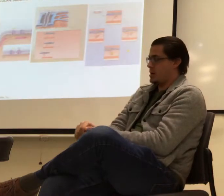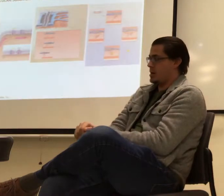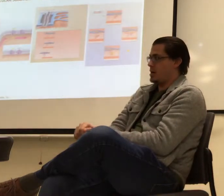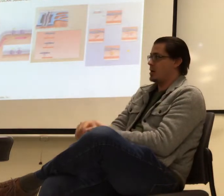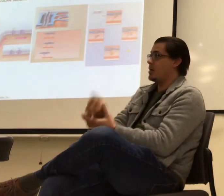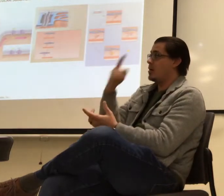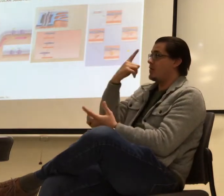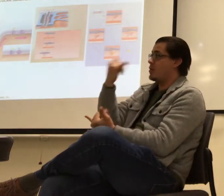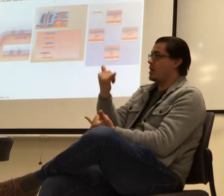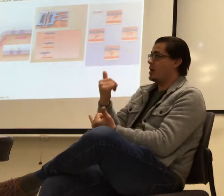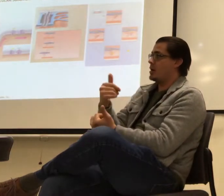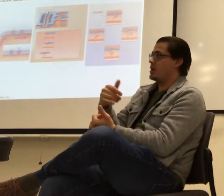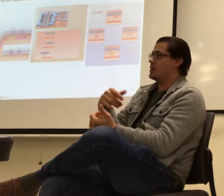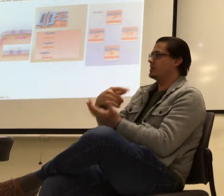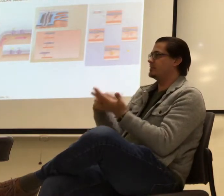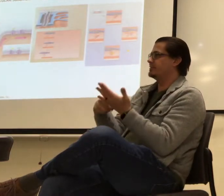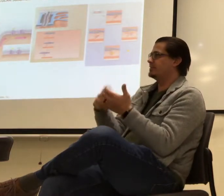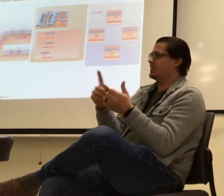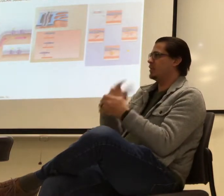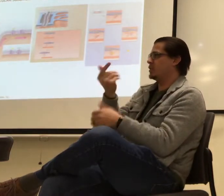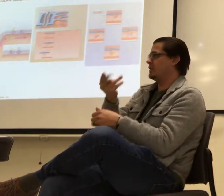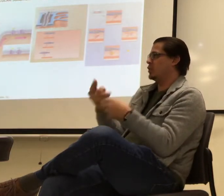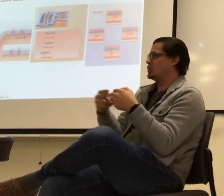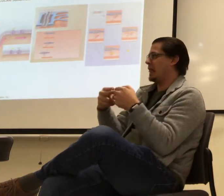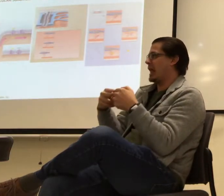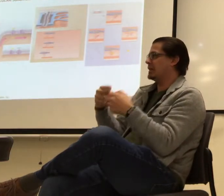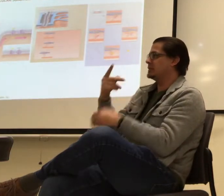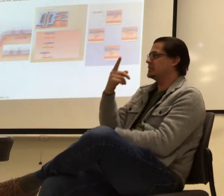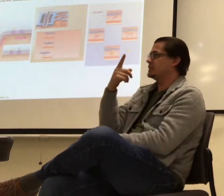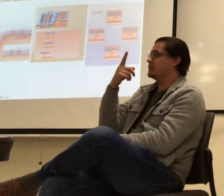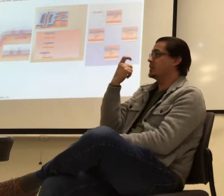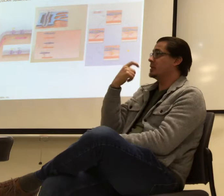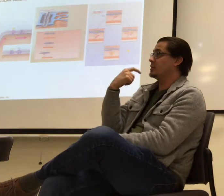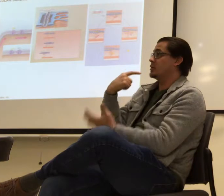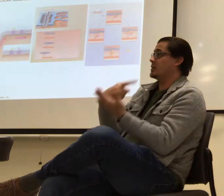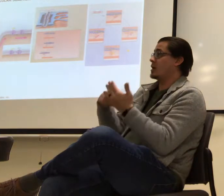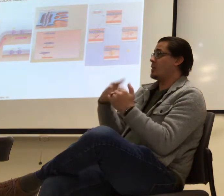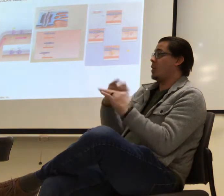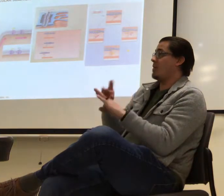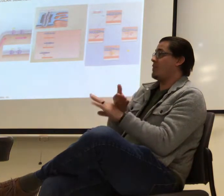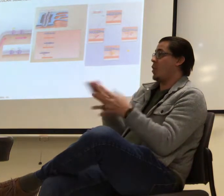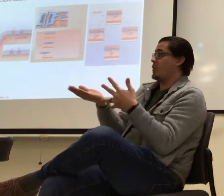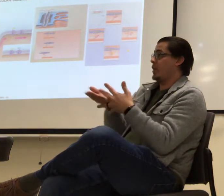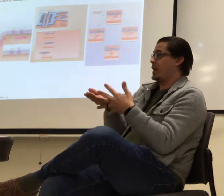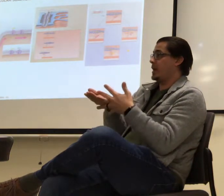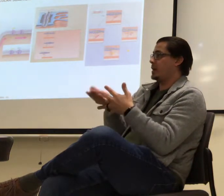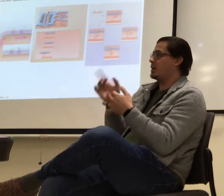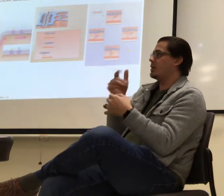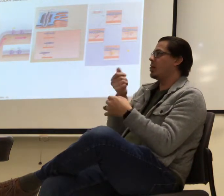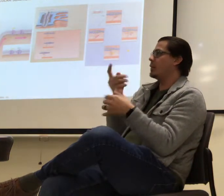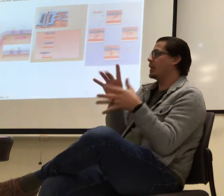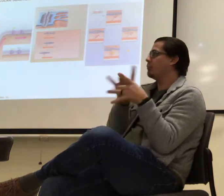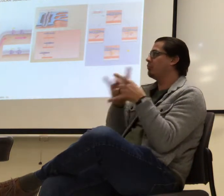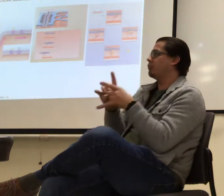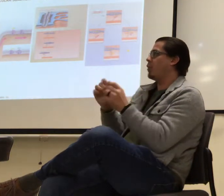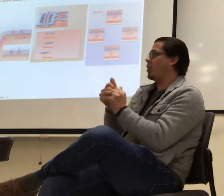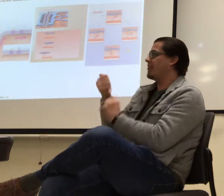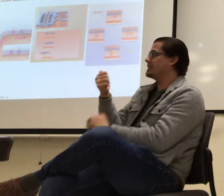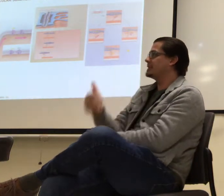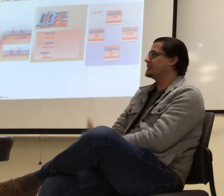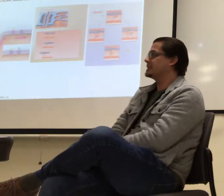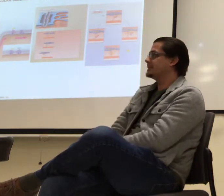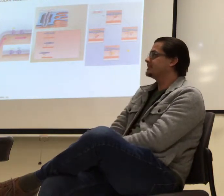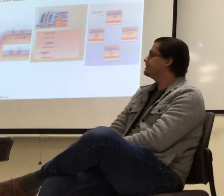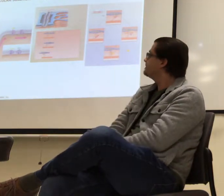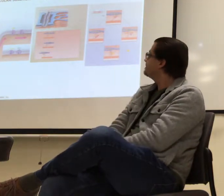right now, I'm going to get through the first few slides, because what we talked about before the break connects with this in